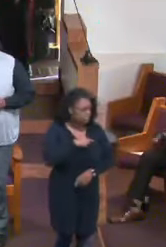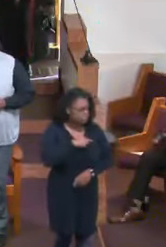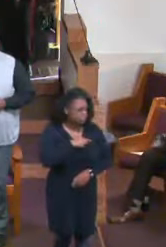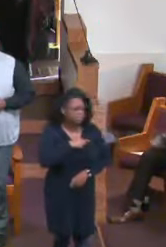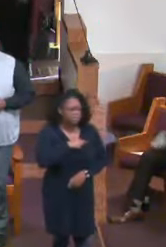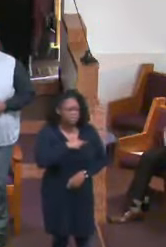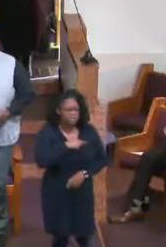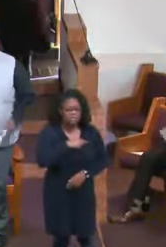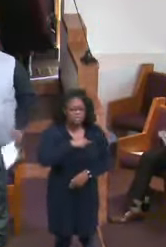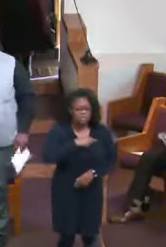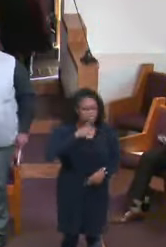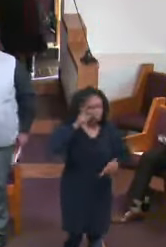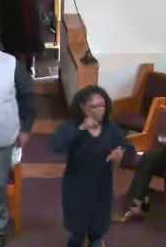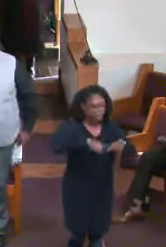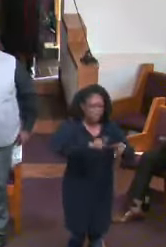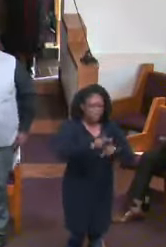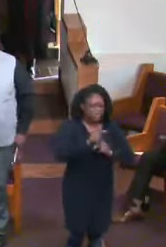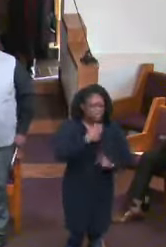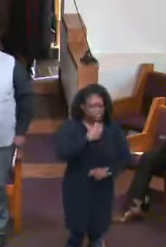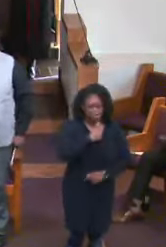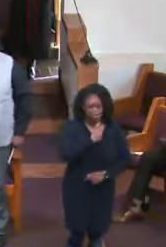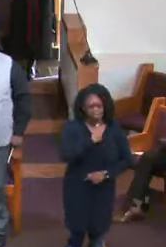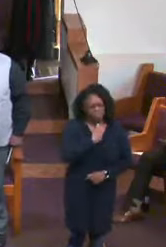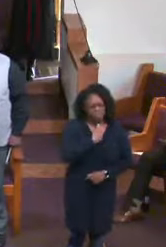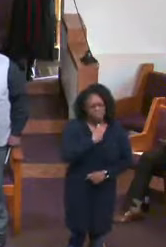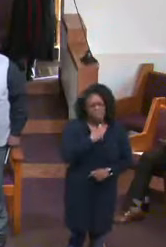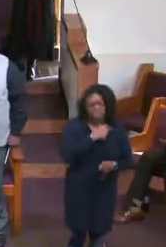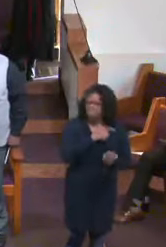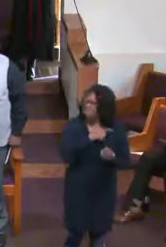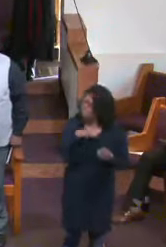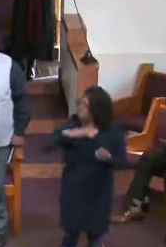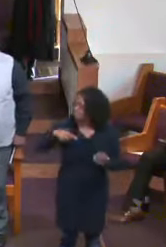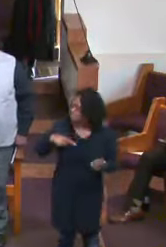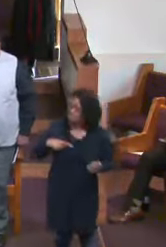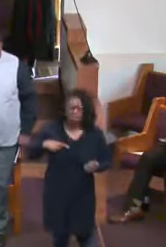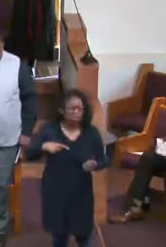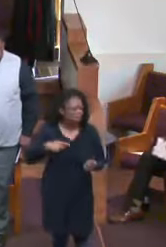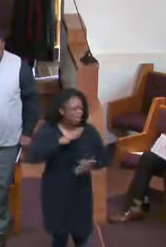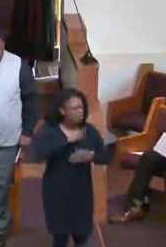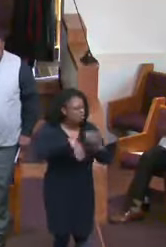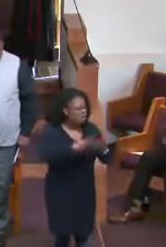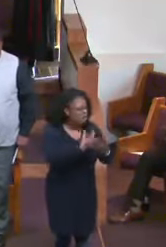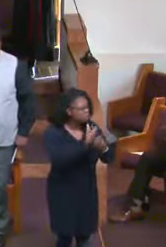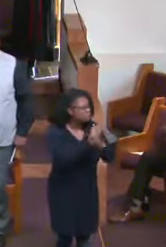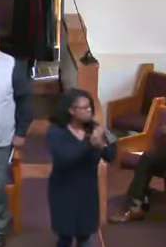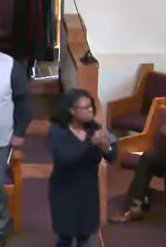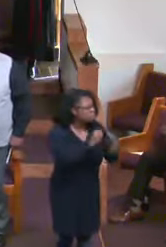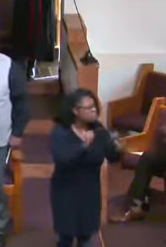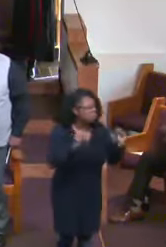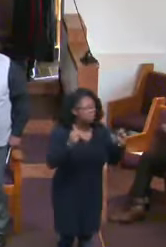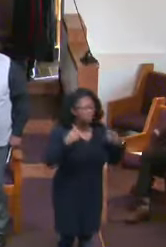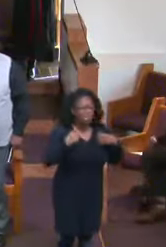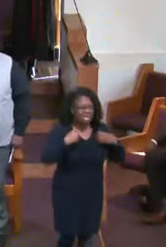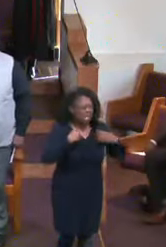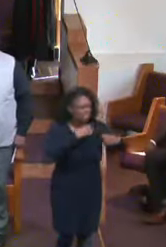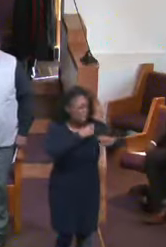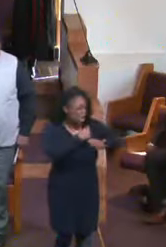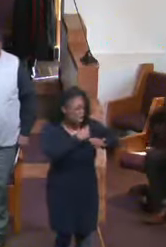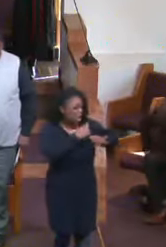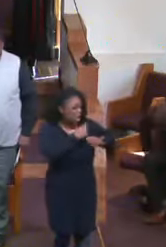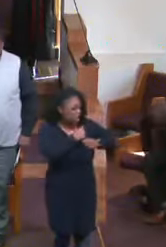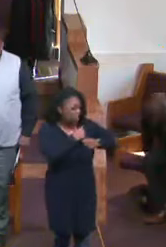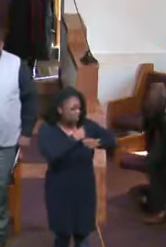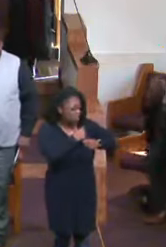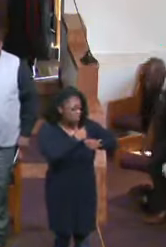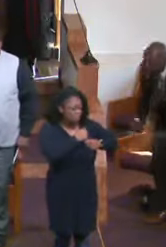when we could not keep ourselves. Lord, as a matter of fact, with all the security we have with the armed forces, when it comes down to